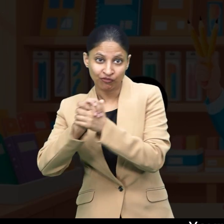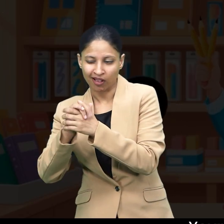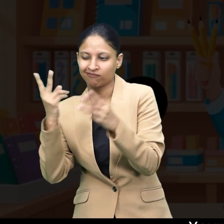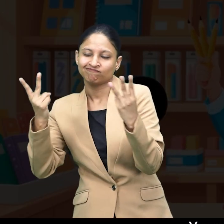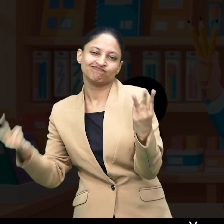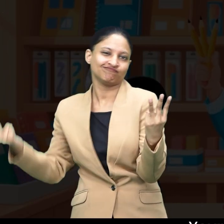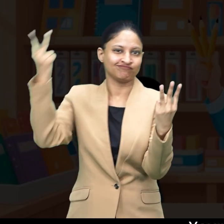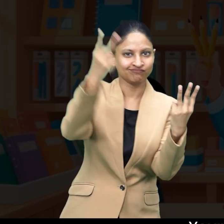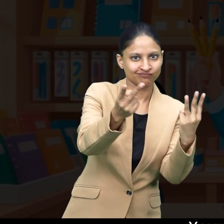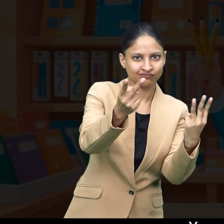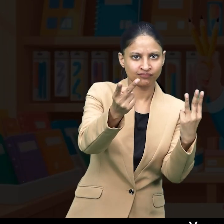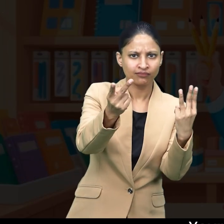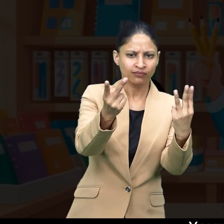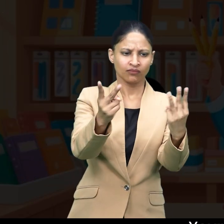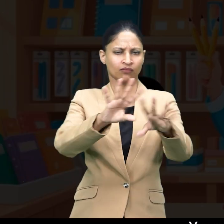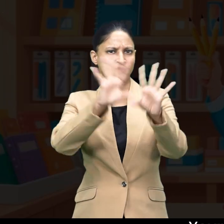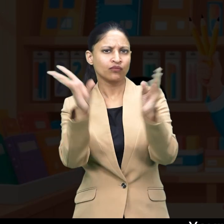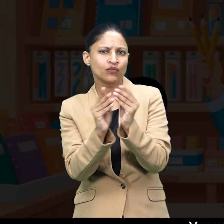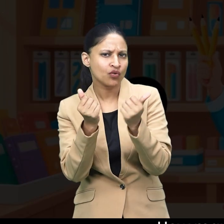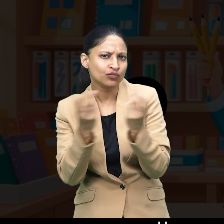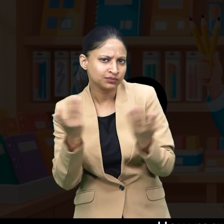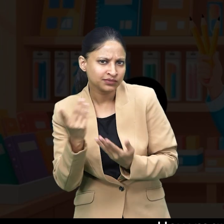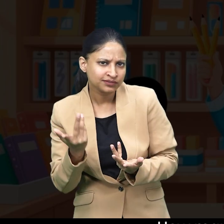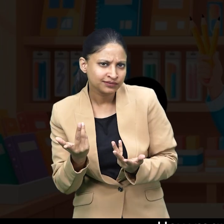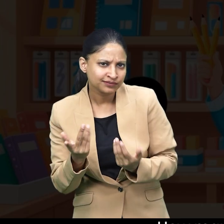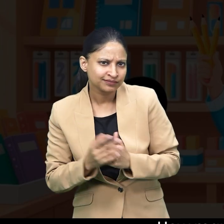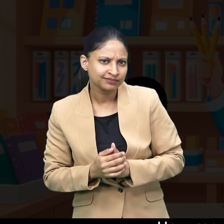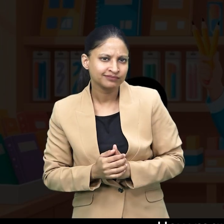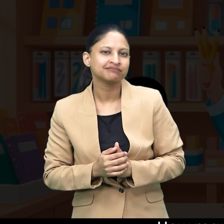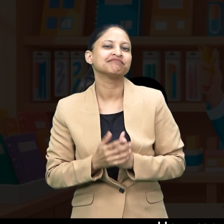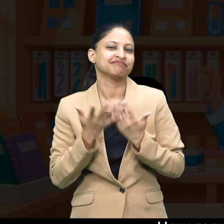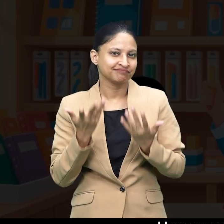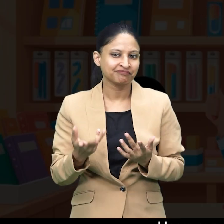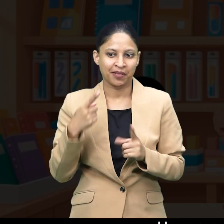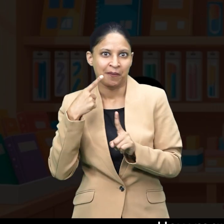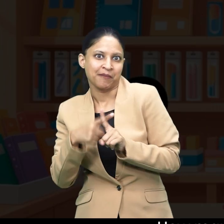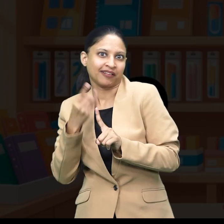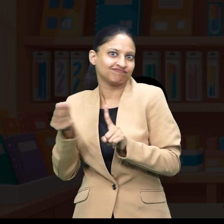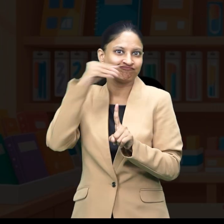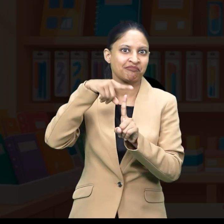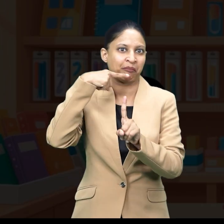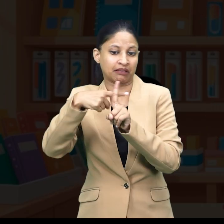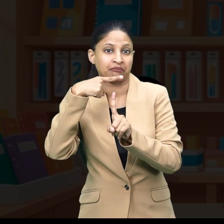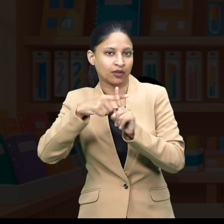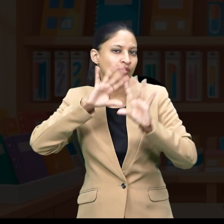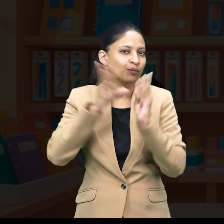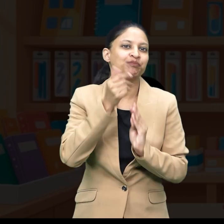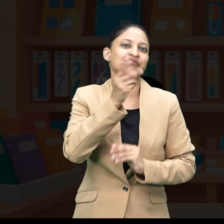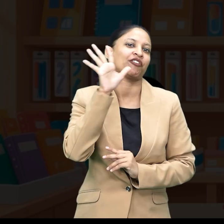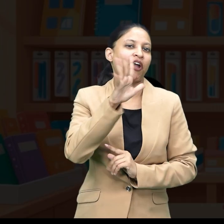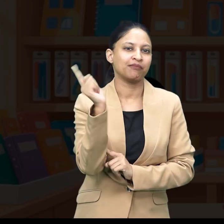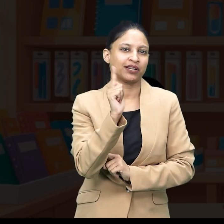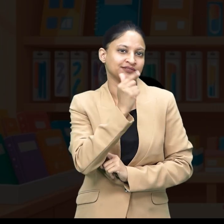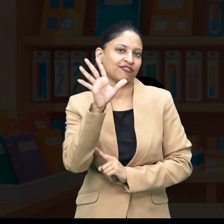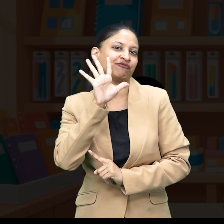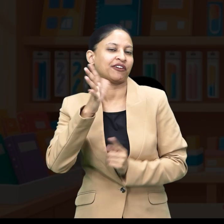Your friend gives you 2 more. How many pencils do you have now? Yes, 5